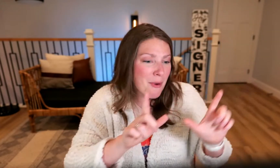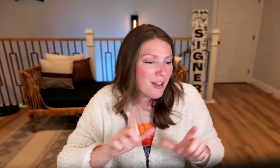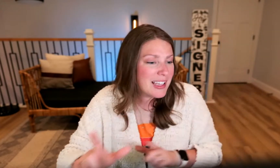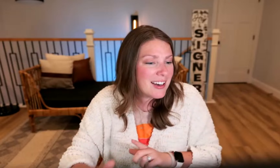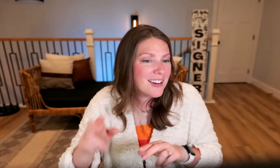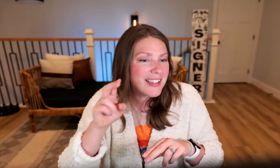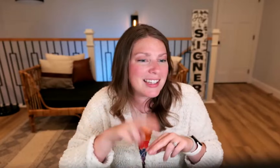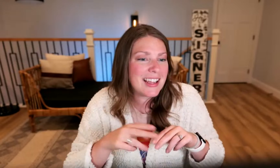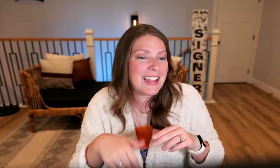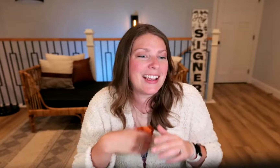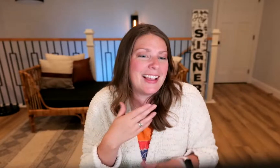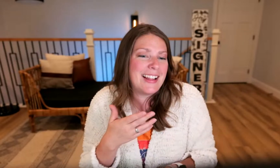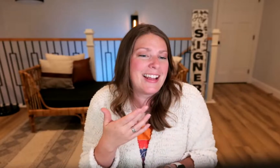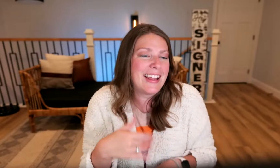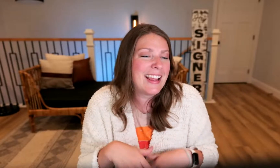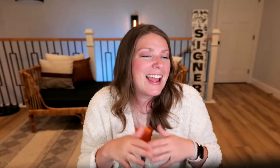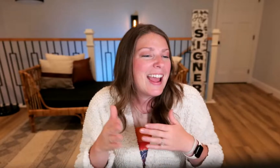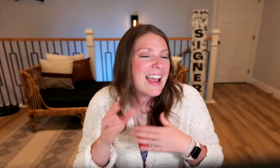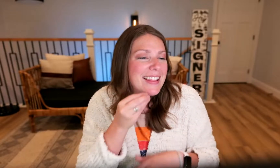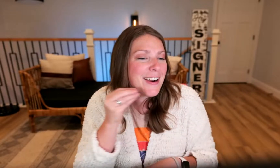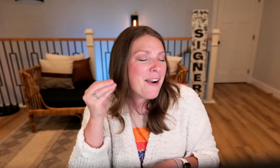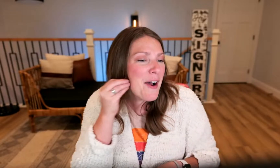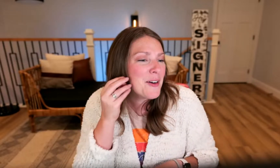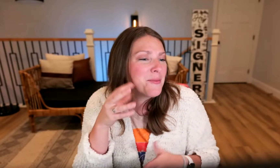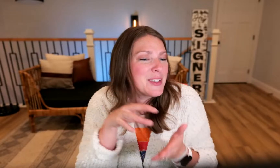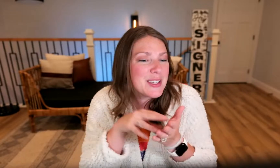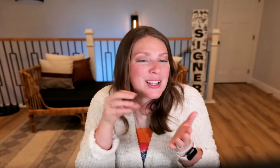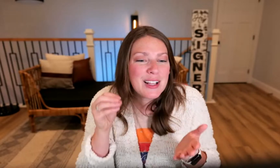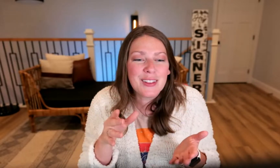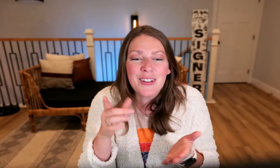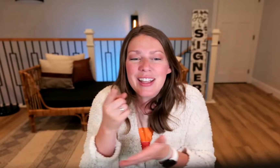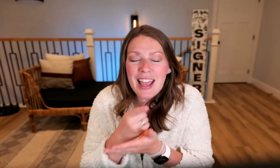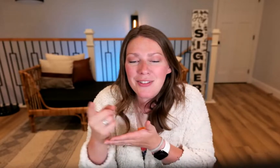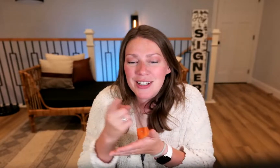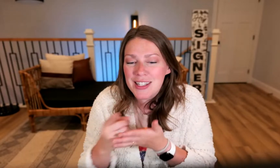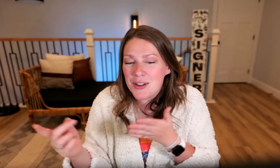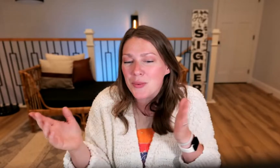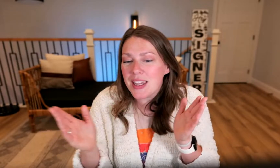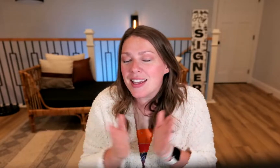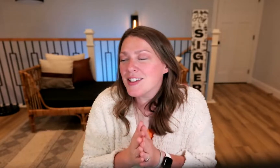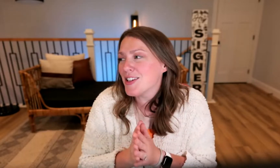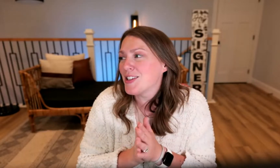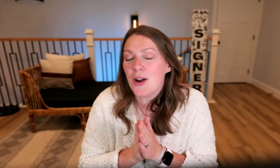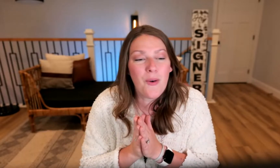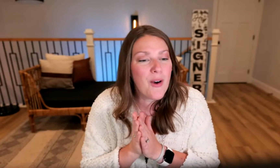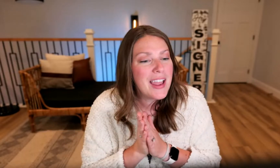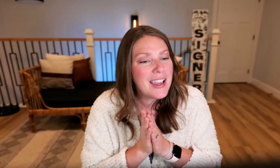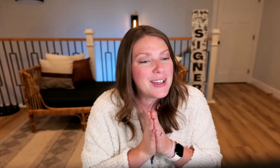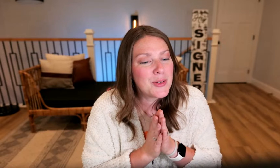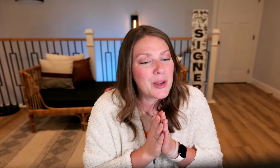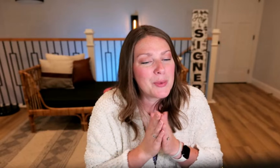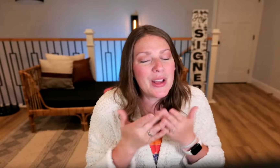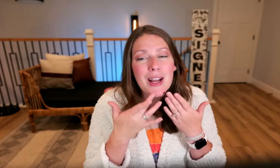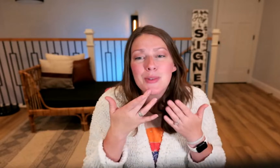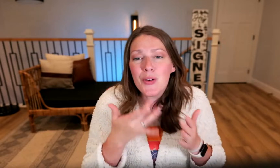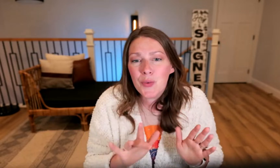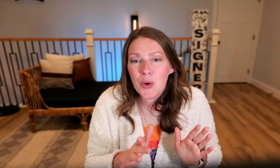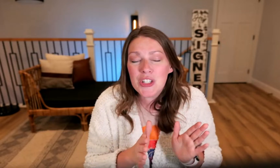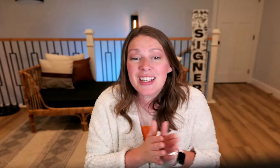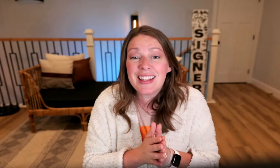all here sitting in their homes, just like learning every single week, it's just so enjoyable. And I'm so fortunate